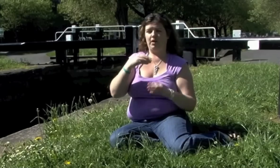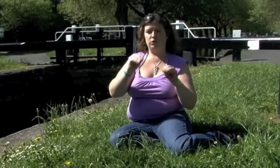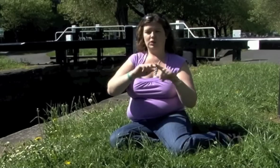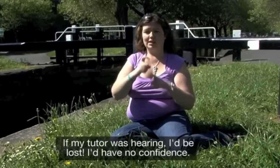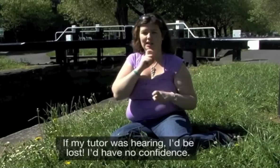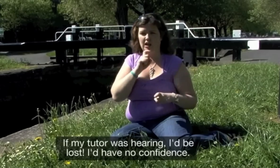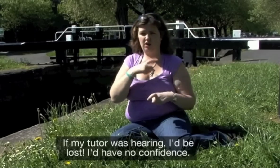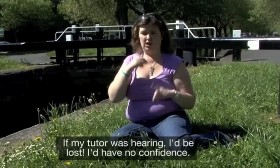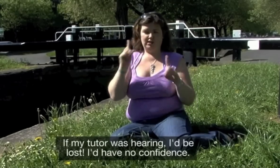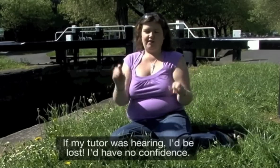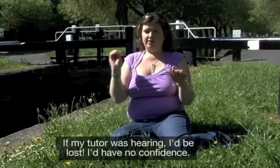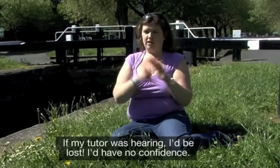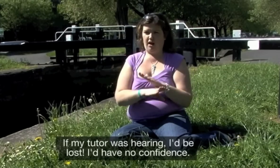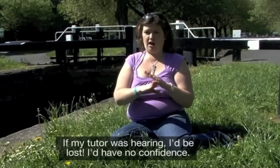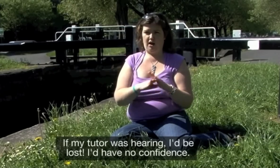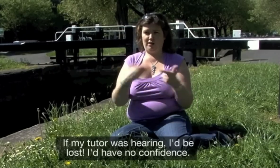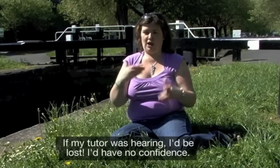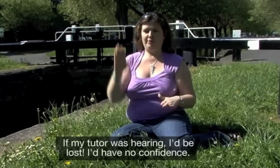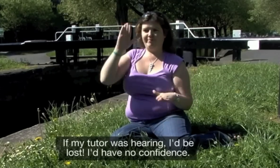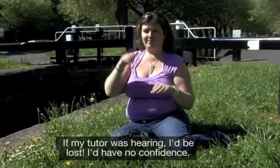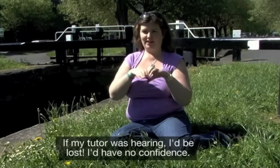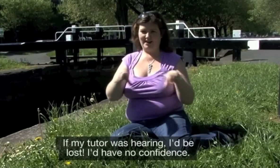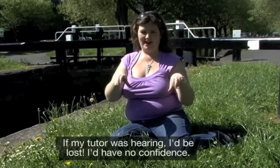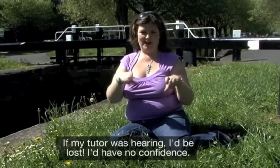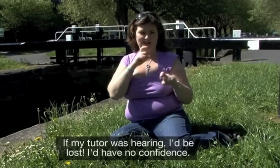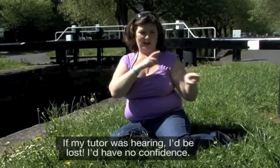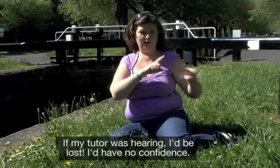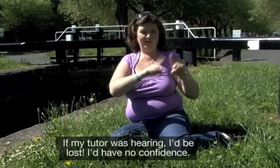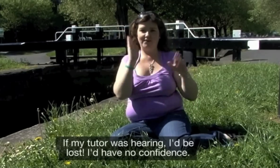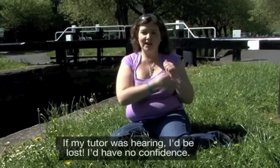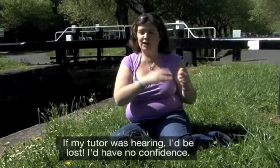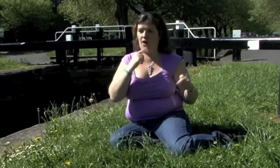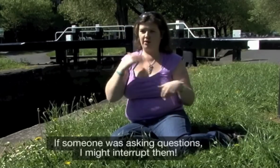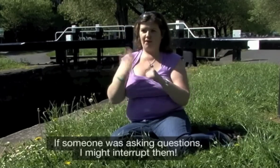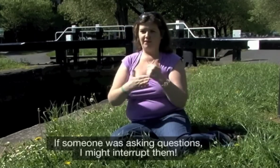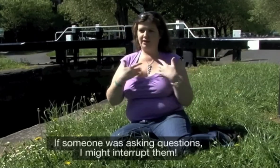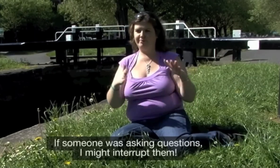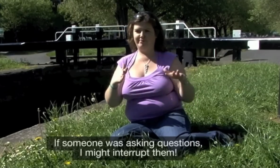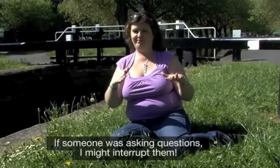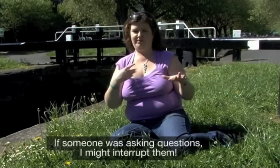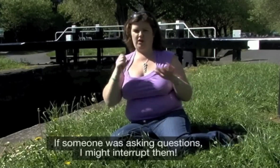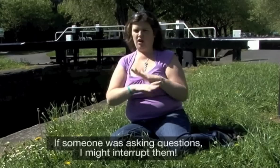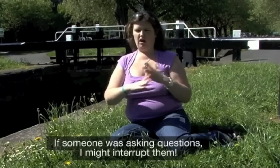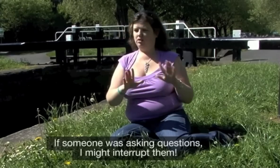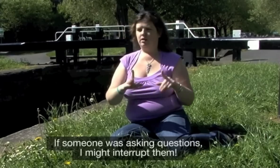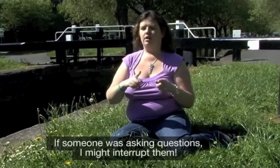If my tutor was hearing, I'd be lost. I'd have no confidence. If someone was asking questions, I might interrupt